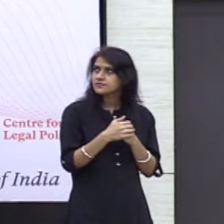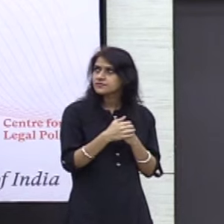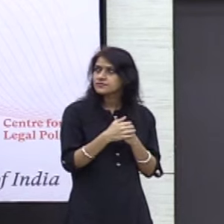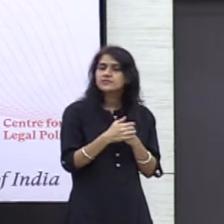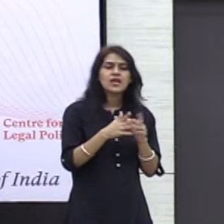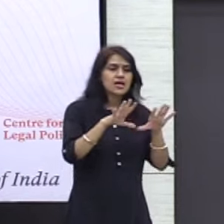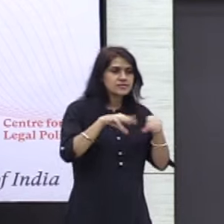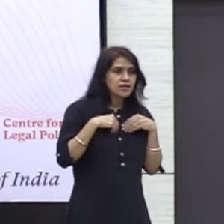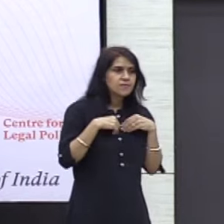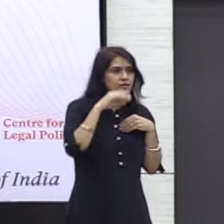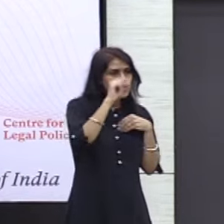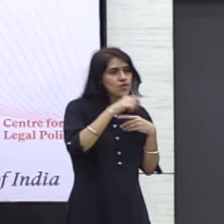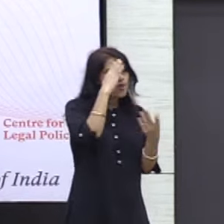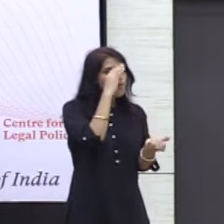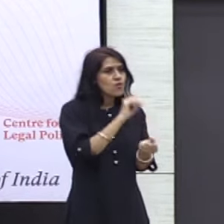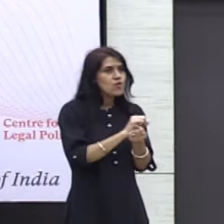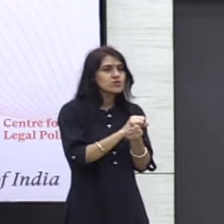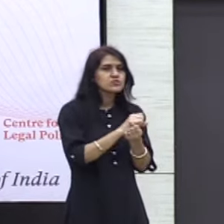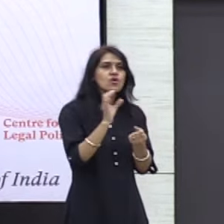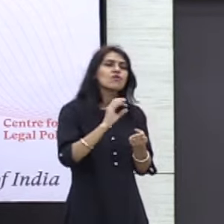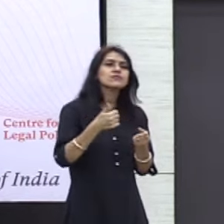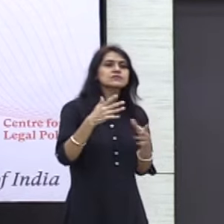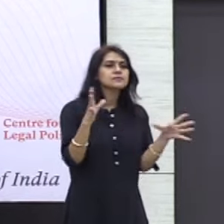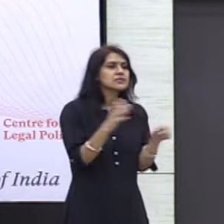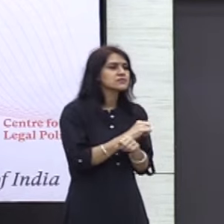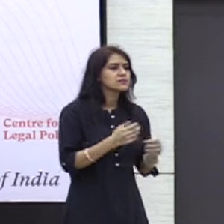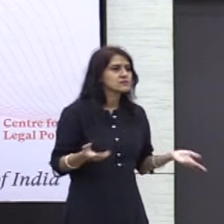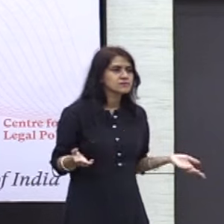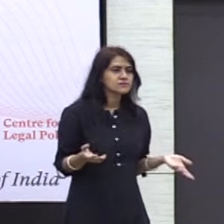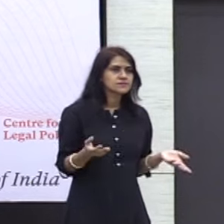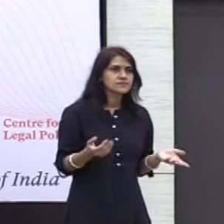confessions to police officers were admissible.